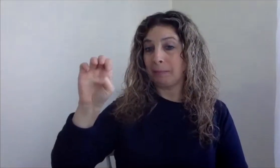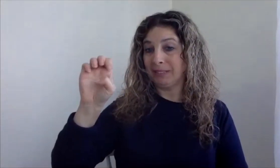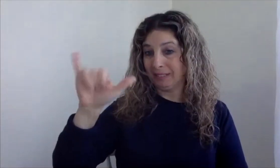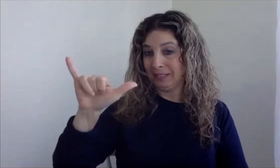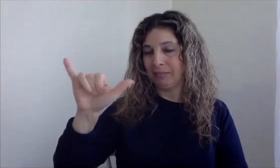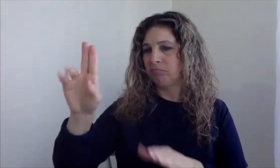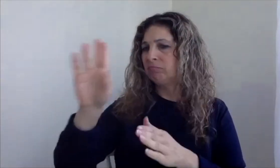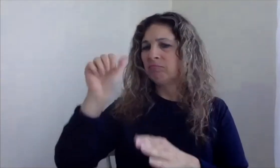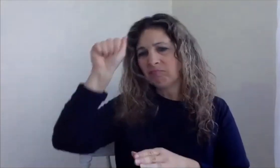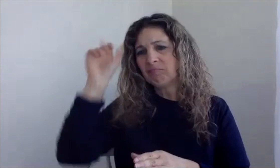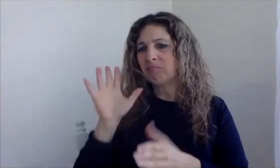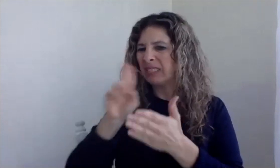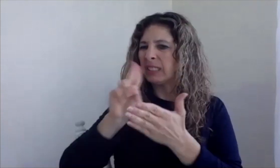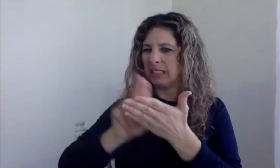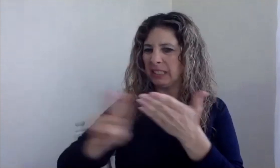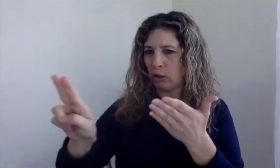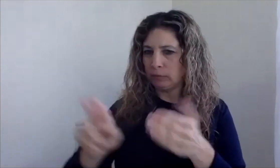Her assistant, Tula Ramey,